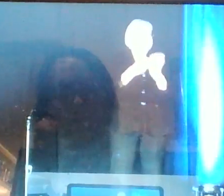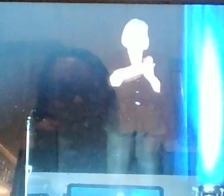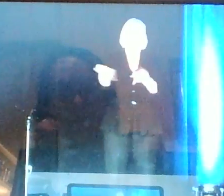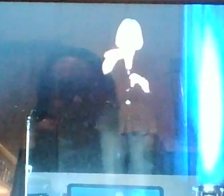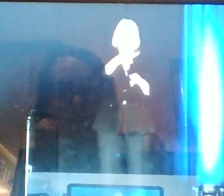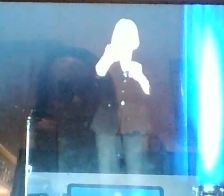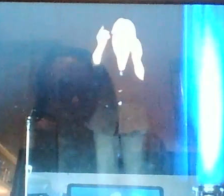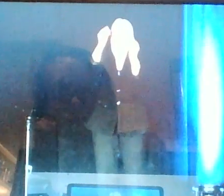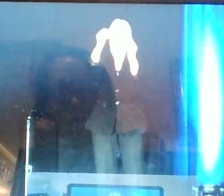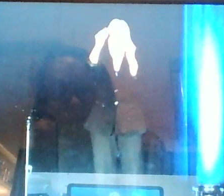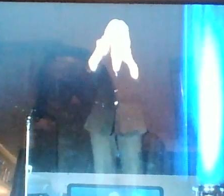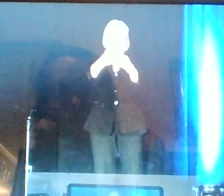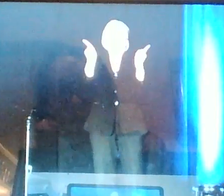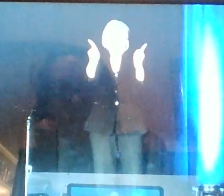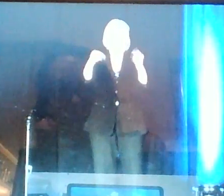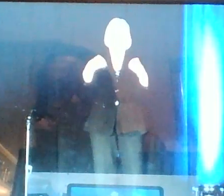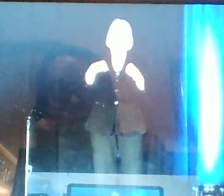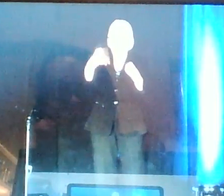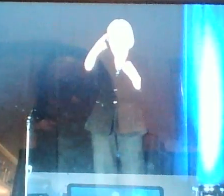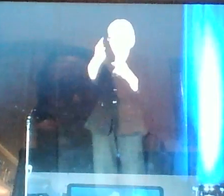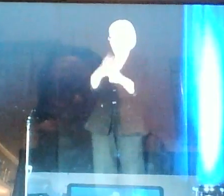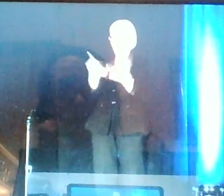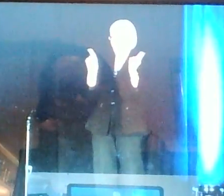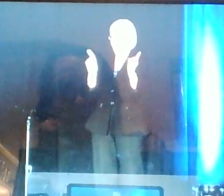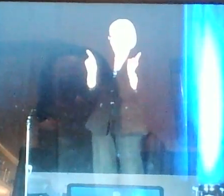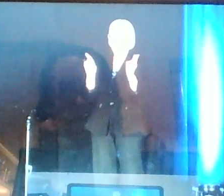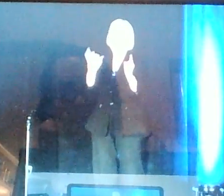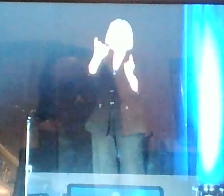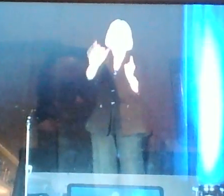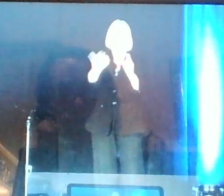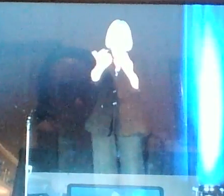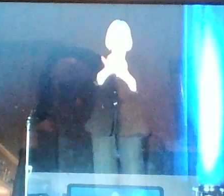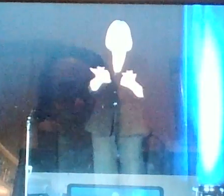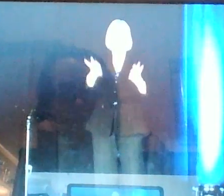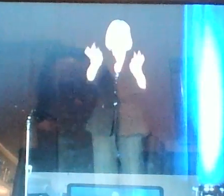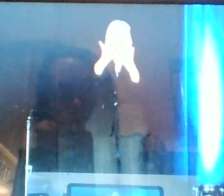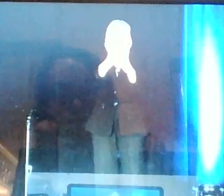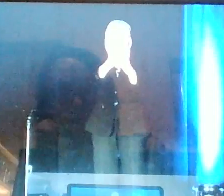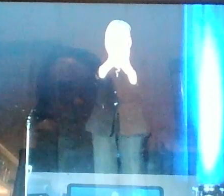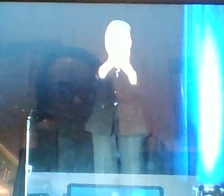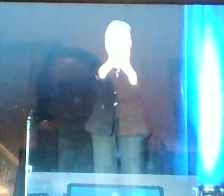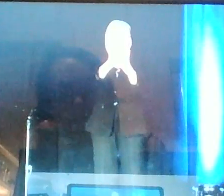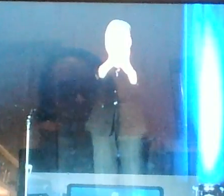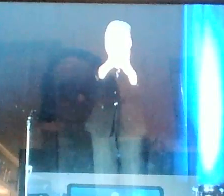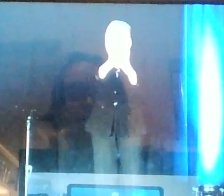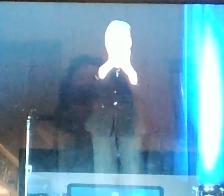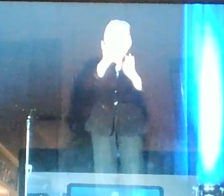But you can't go to all of them, meaning that you all think differently. I think different, and that's very